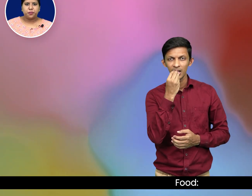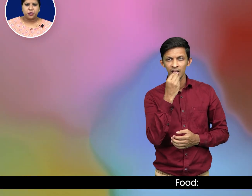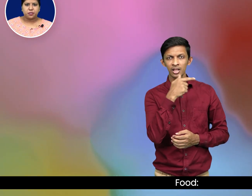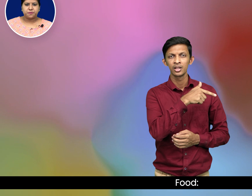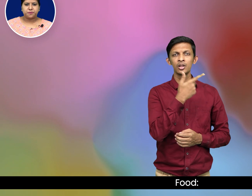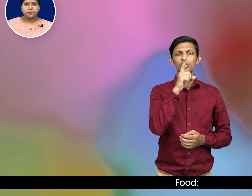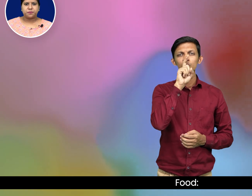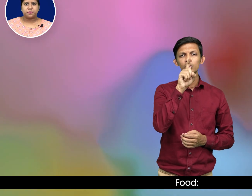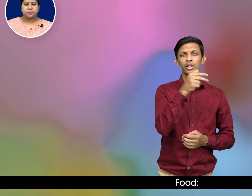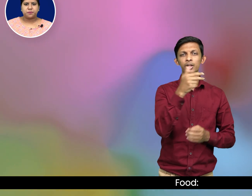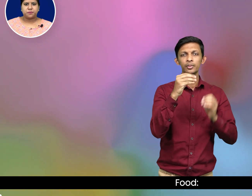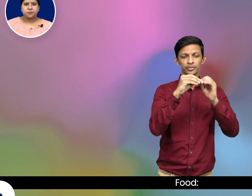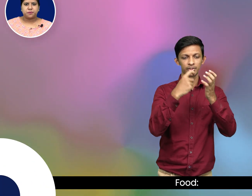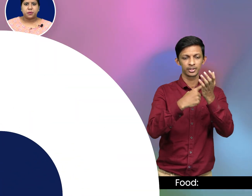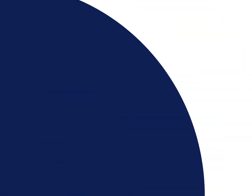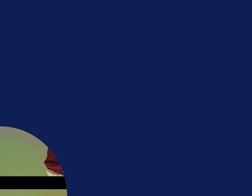Food.